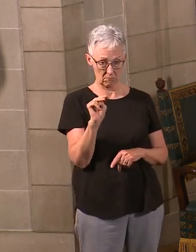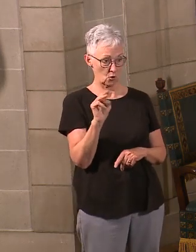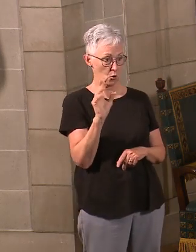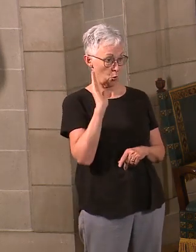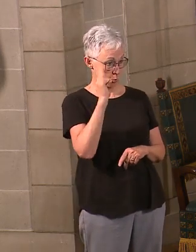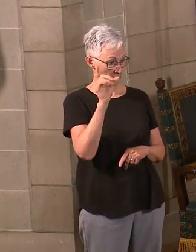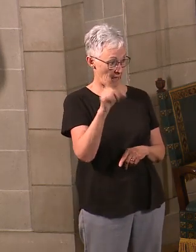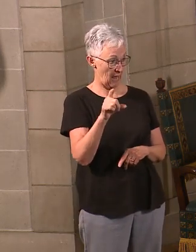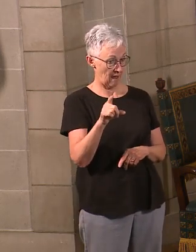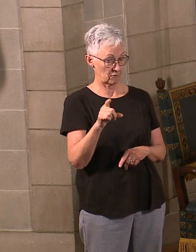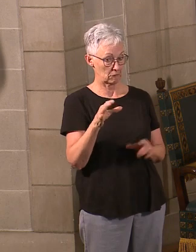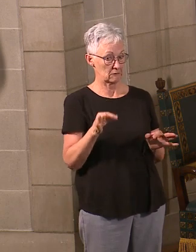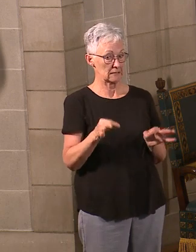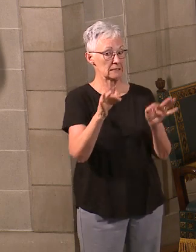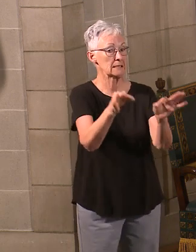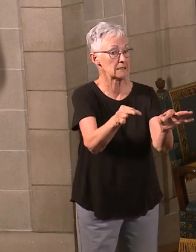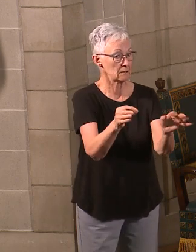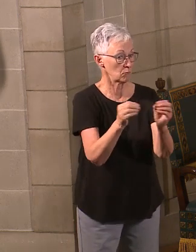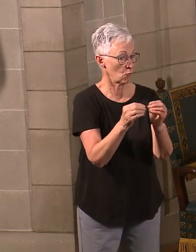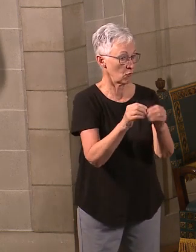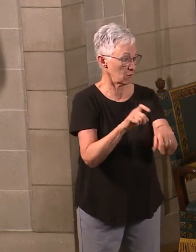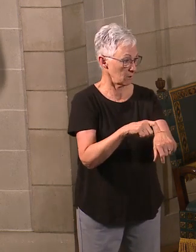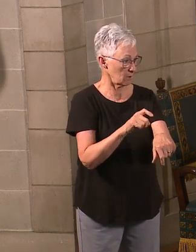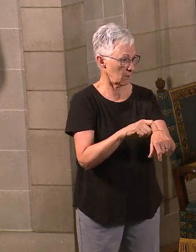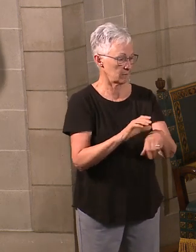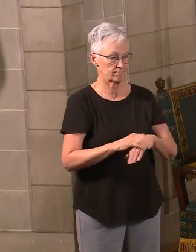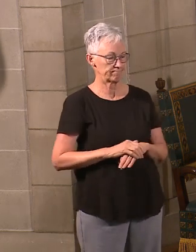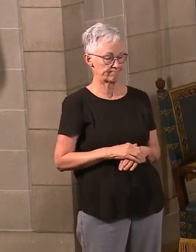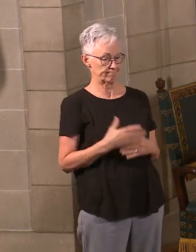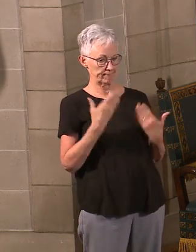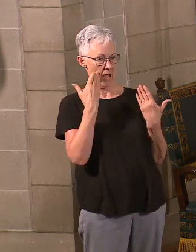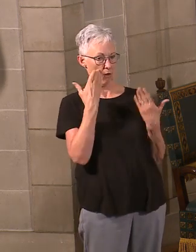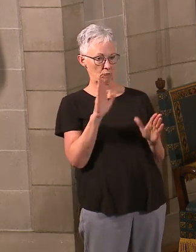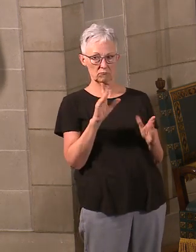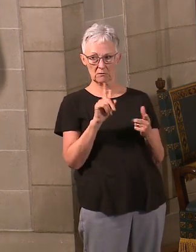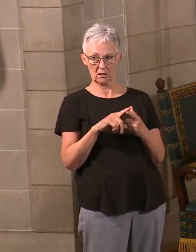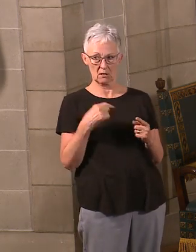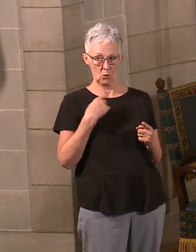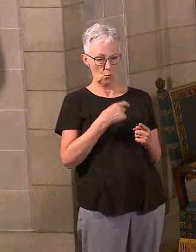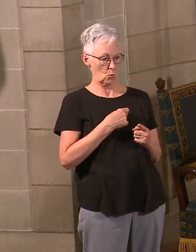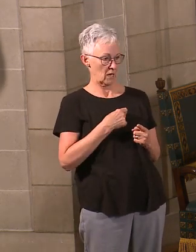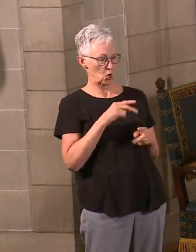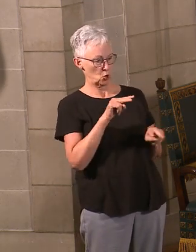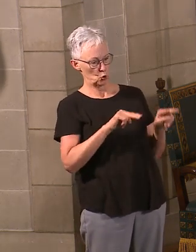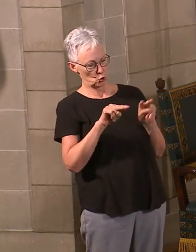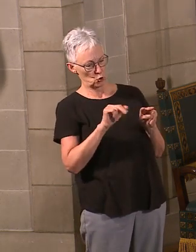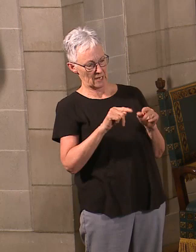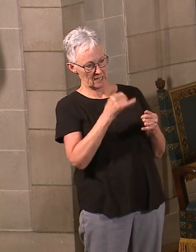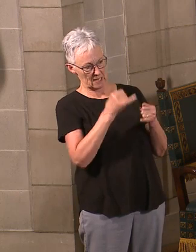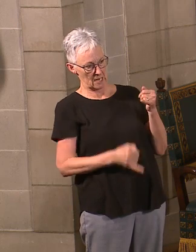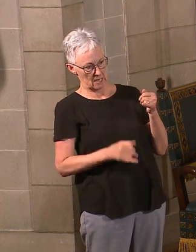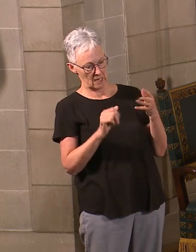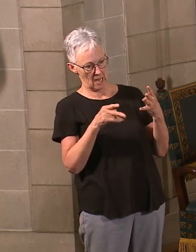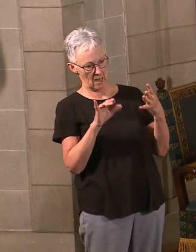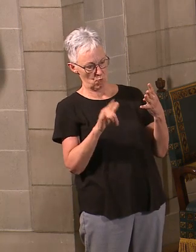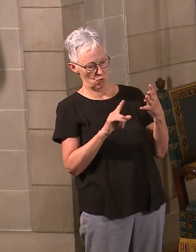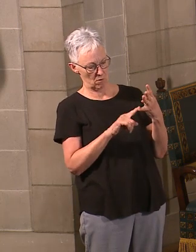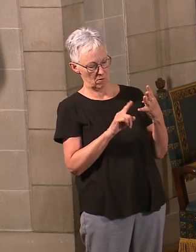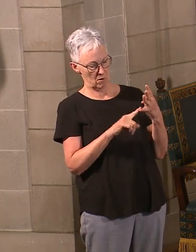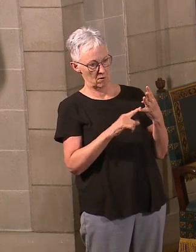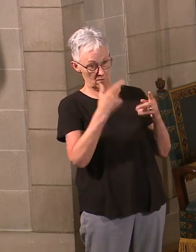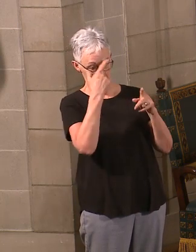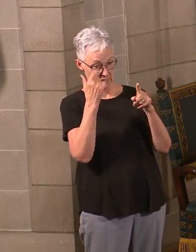will happen as we reevaluate as we get closer to the end of April, but which will be when our first DHM in Douglas County